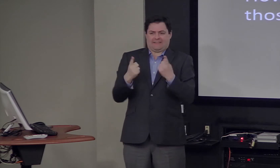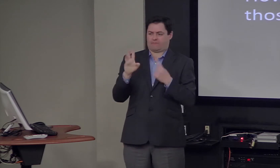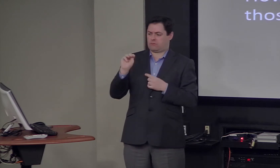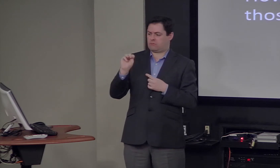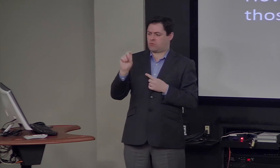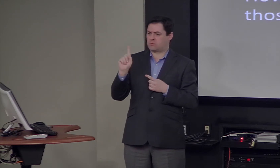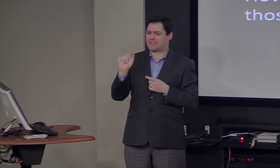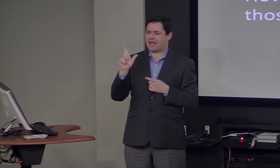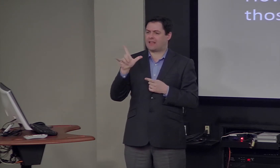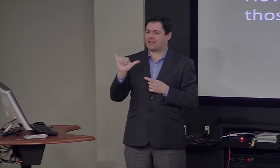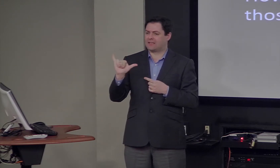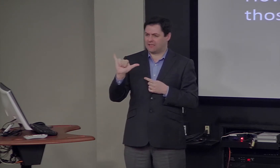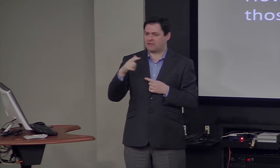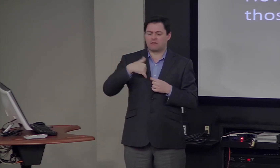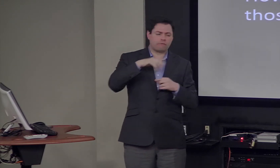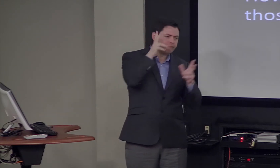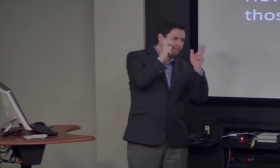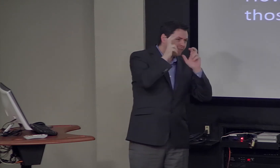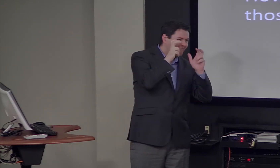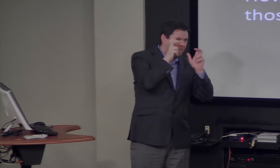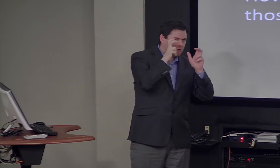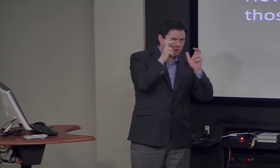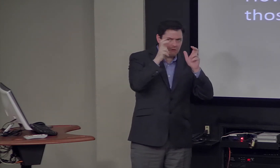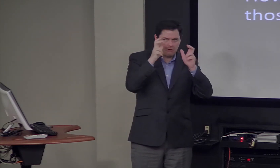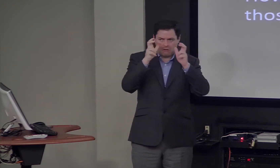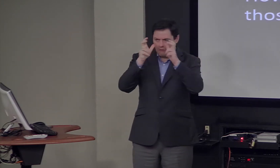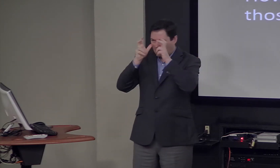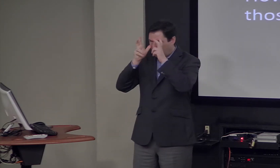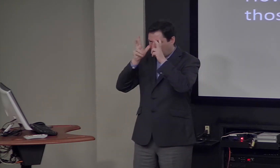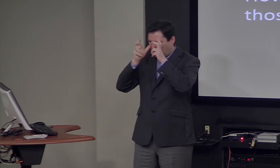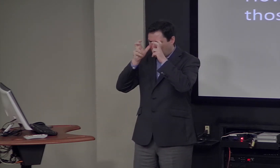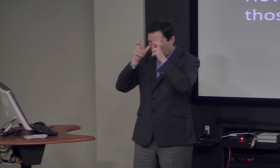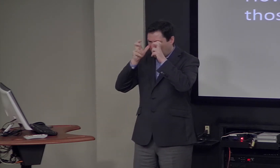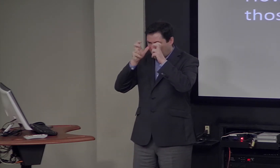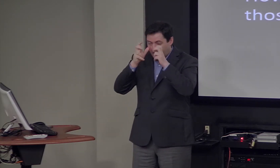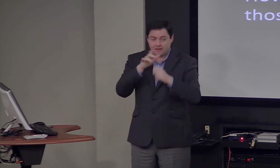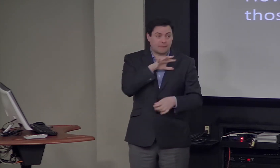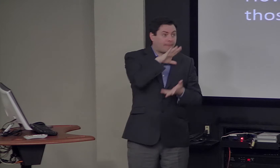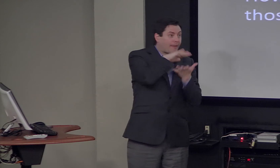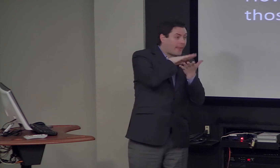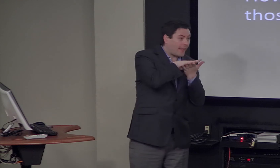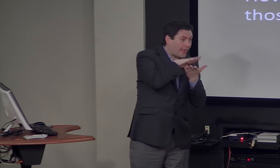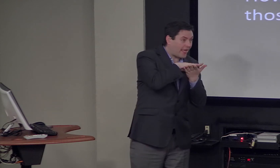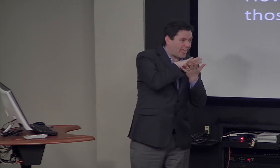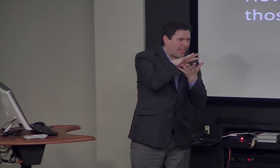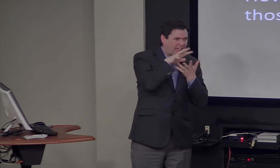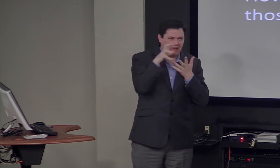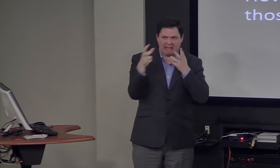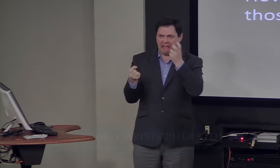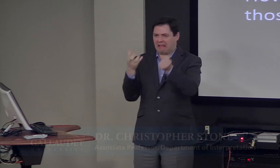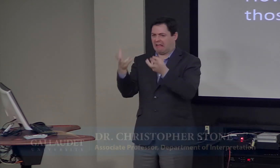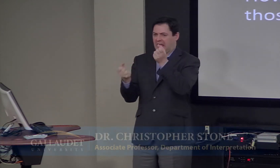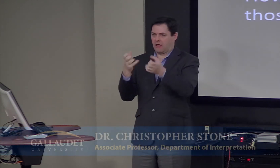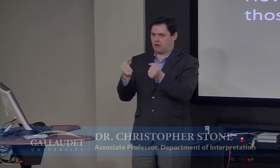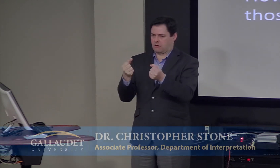language, but this is also what we're calling an M2 in that the modality is different, no longer being an auditory language, instead a visual language.